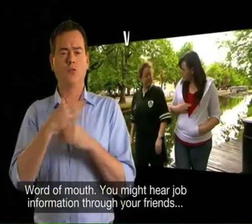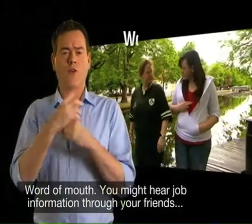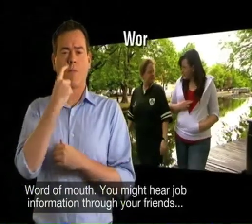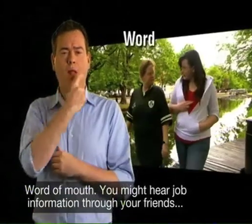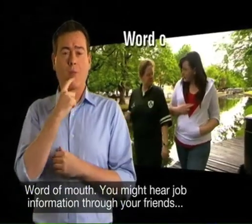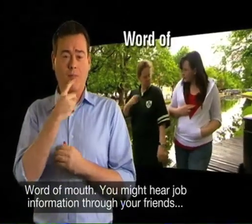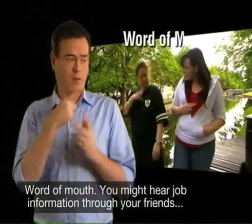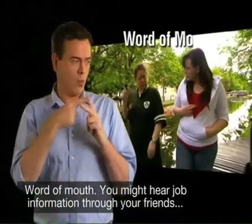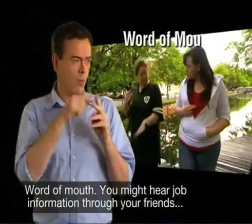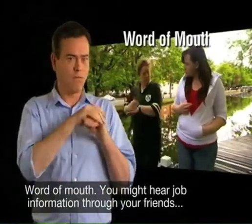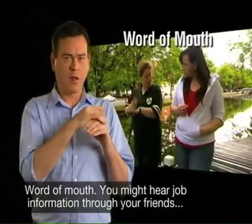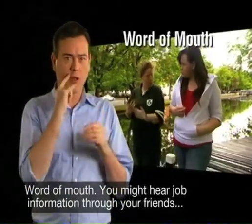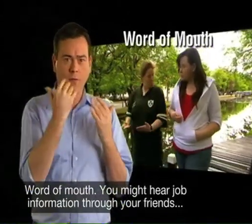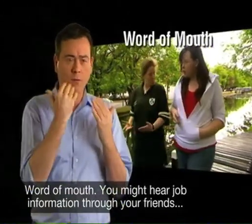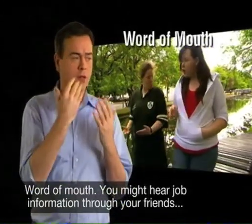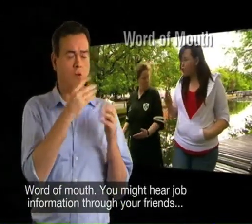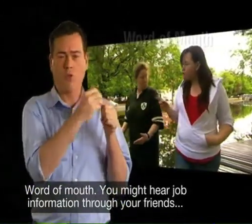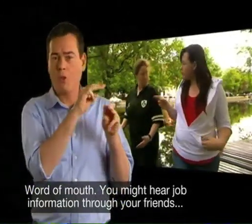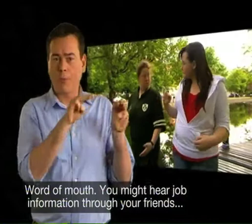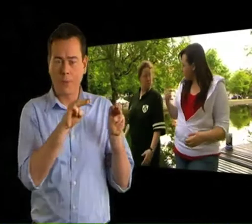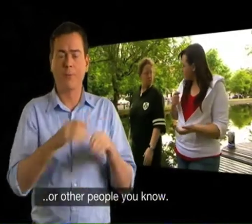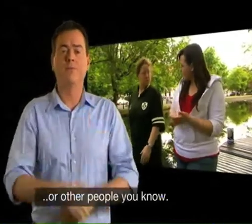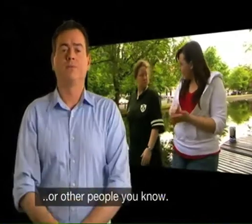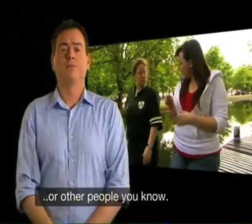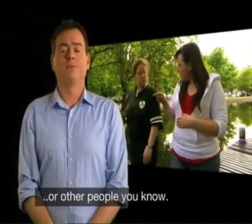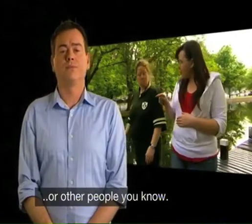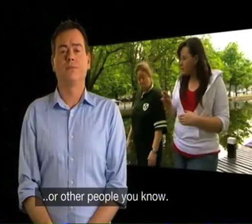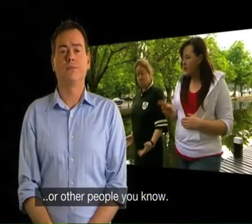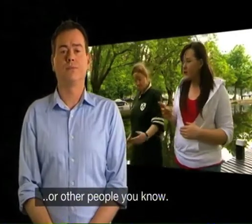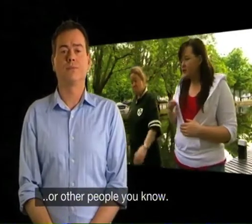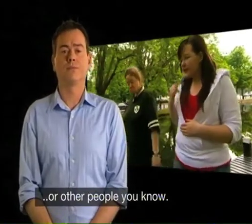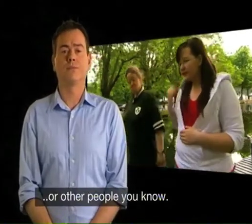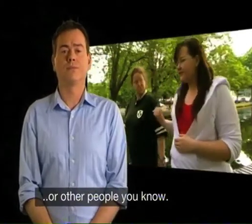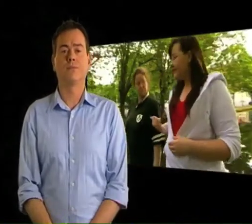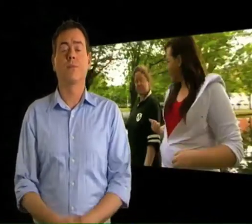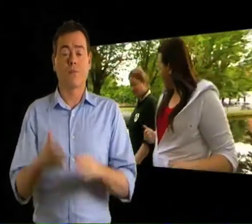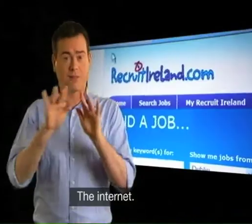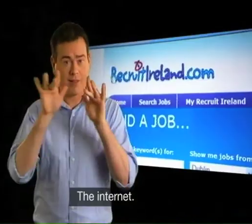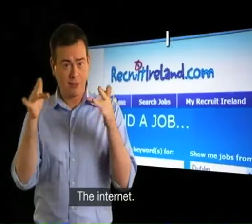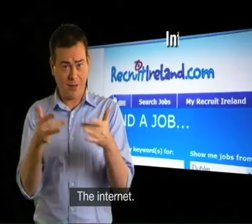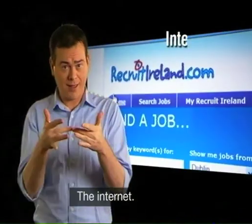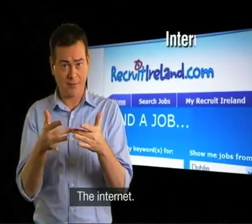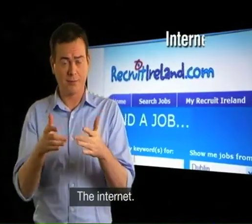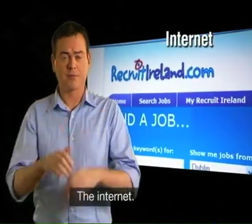Word of mouth. You might hear job information through your friends or other people you know. The